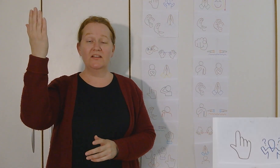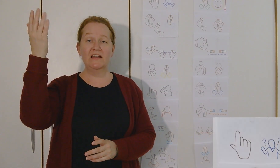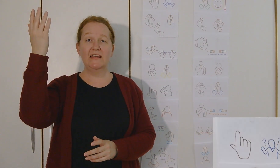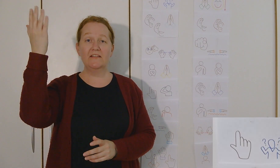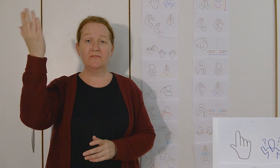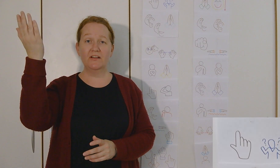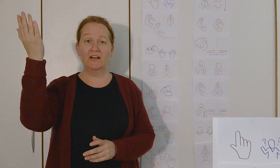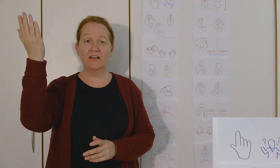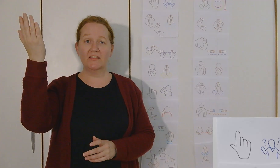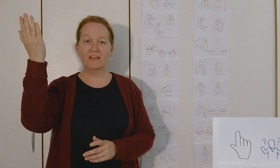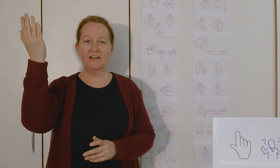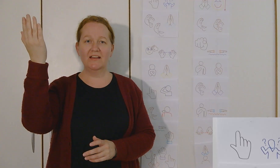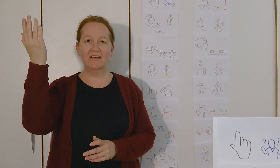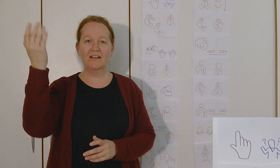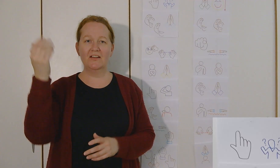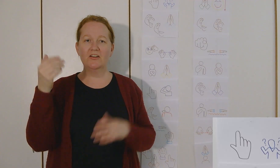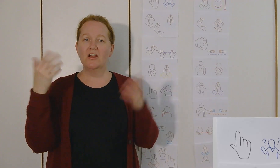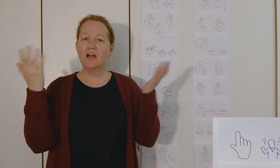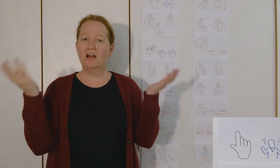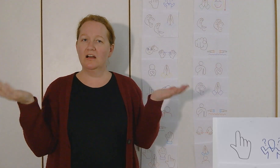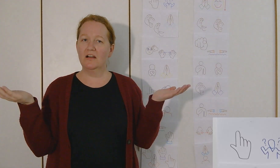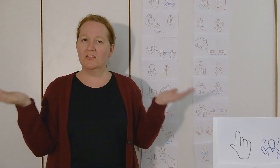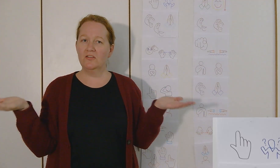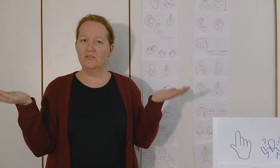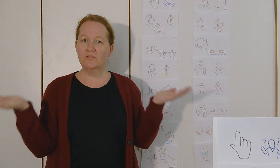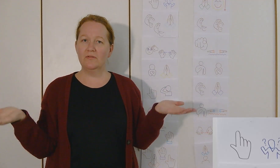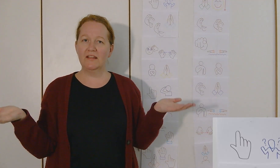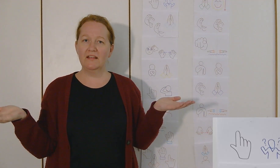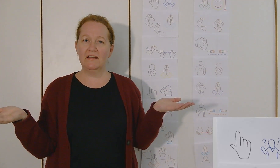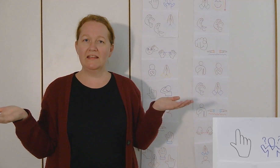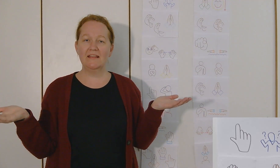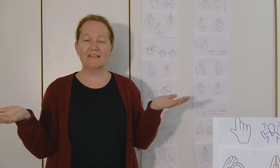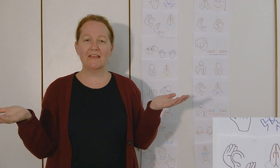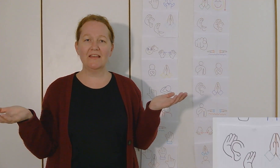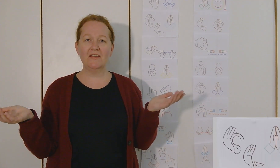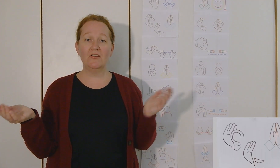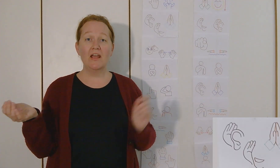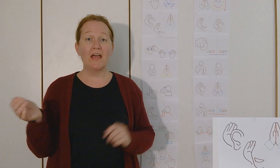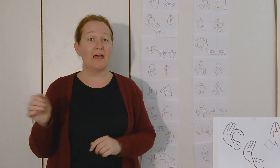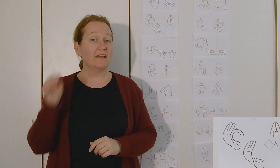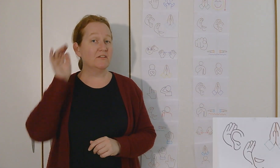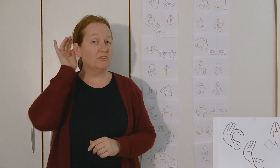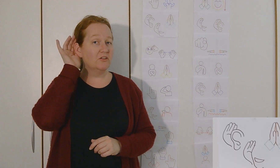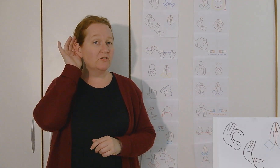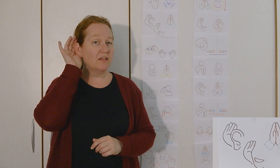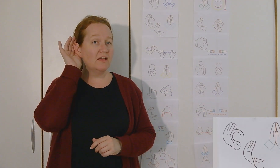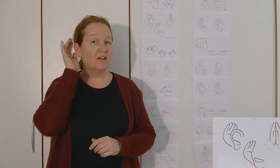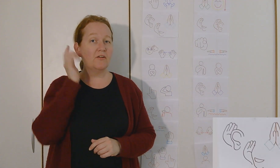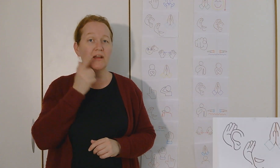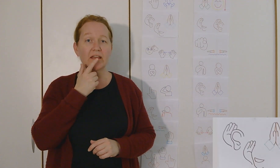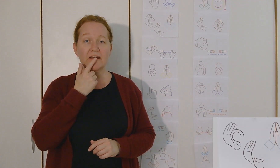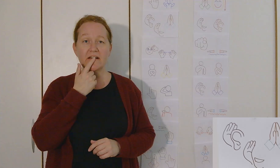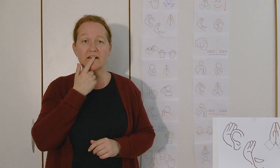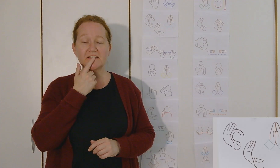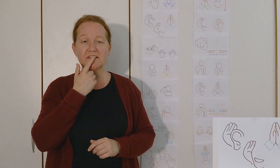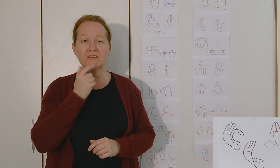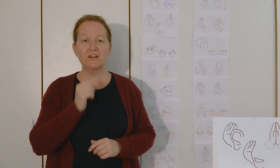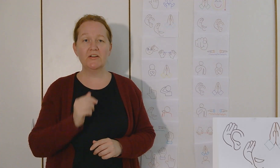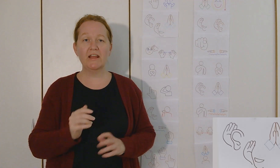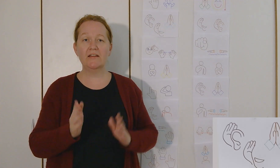Heavenly Father, are you really there? And do you hear and answer